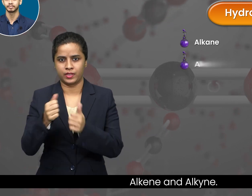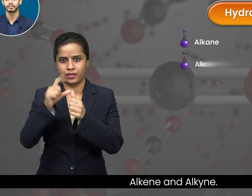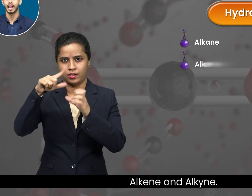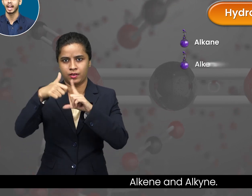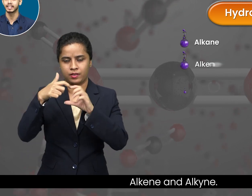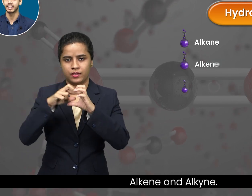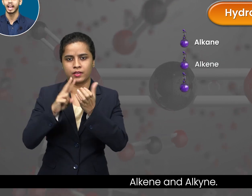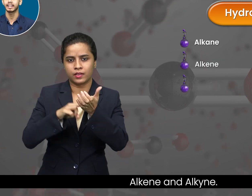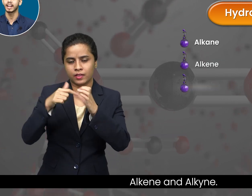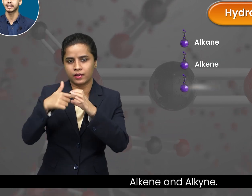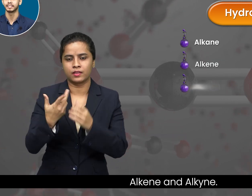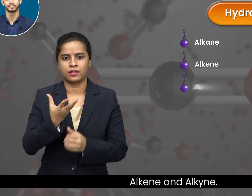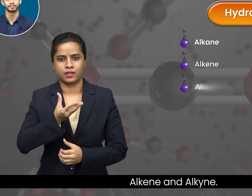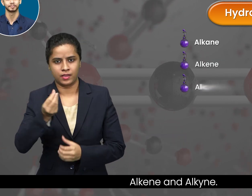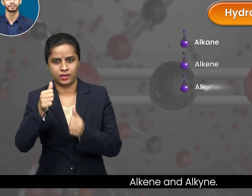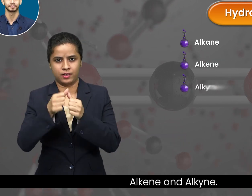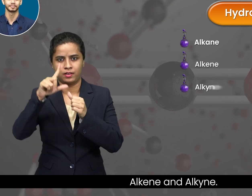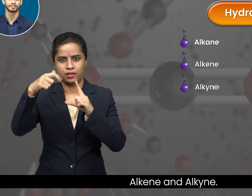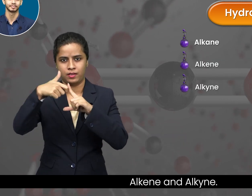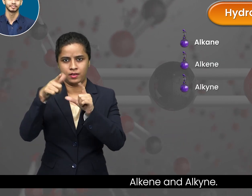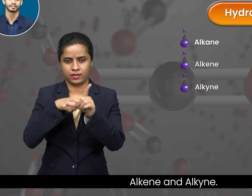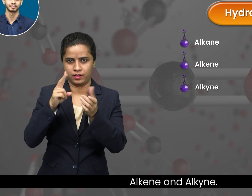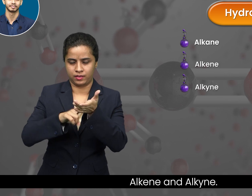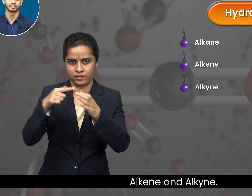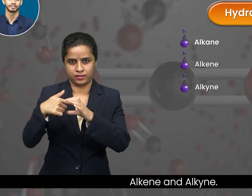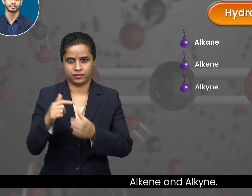alkene, and alkyne.